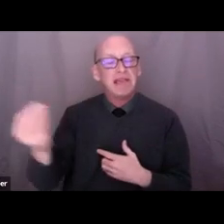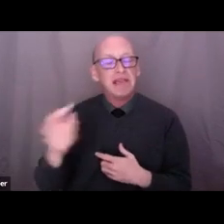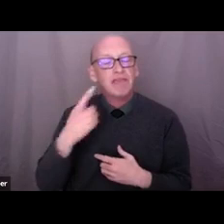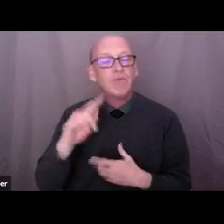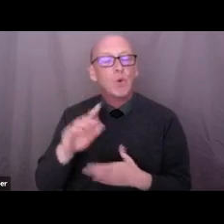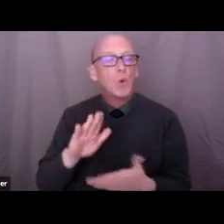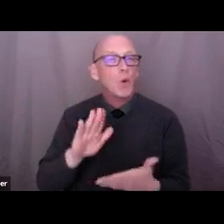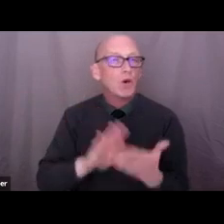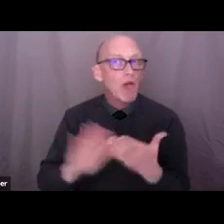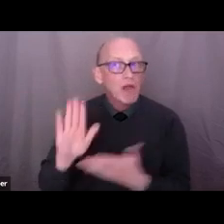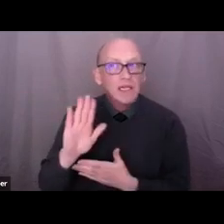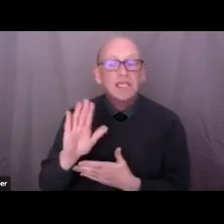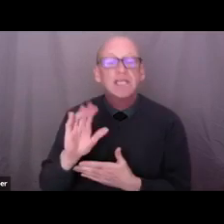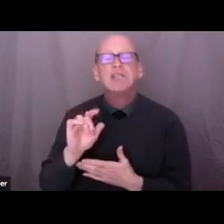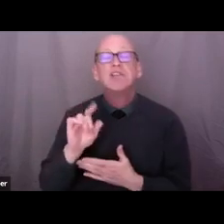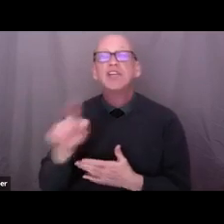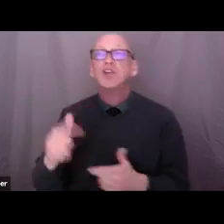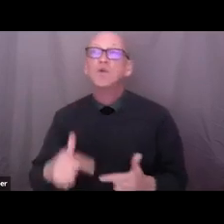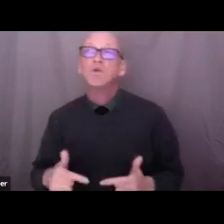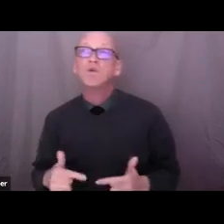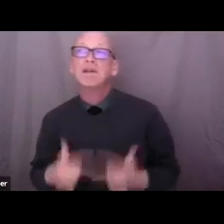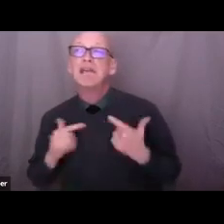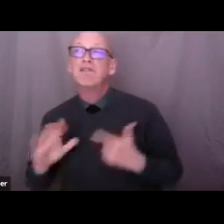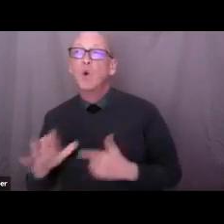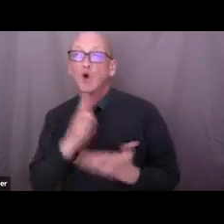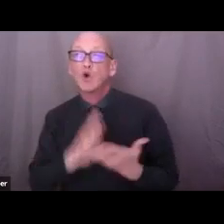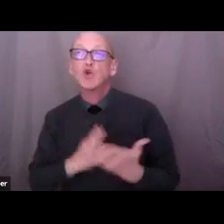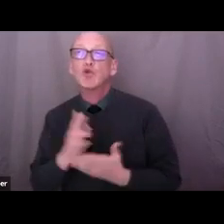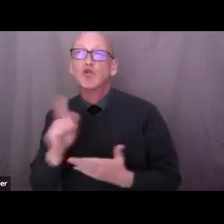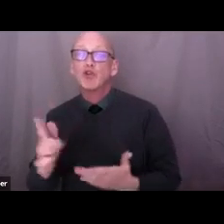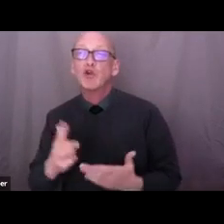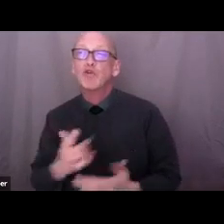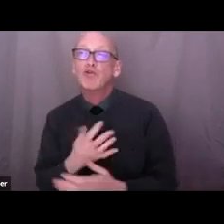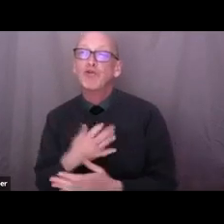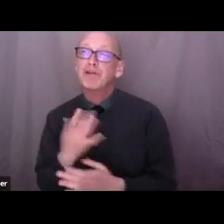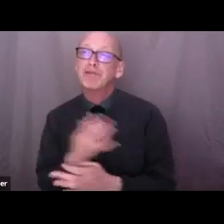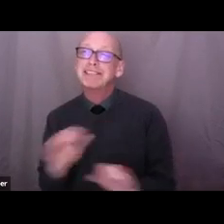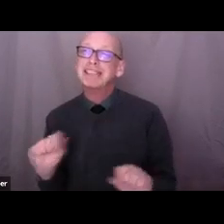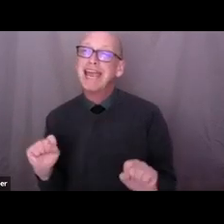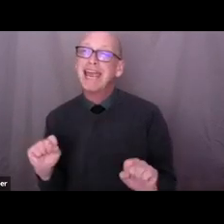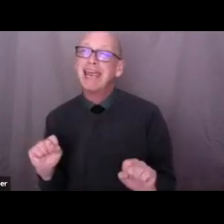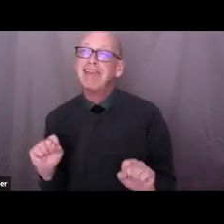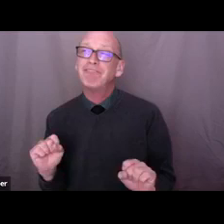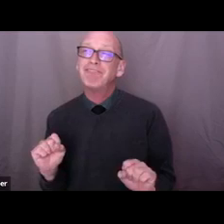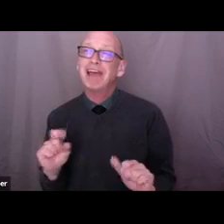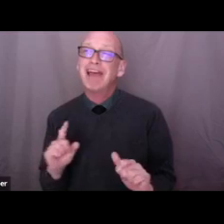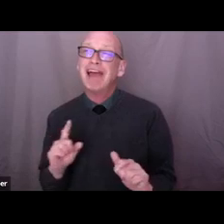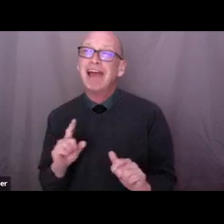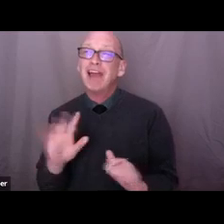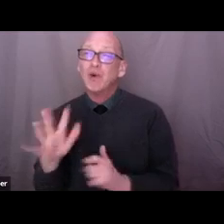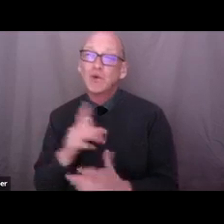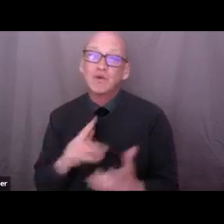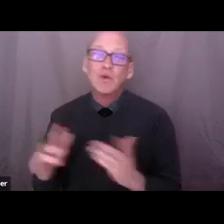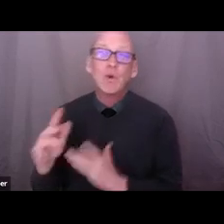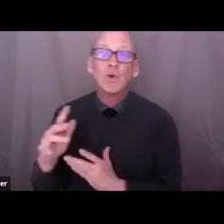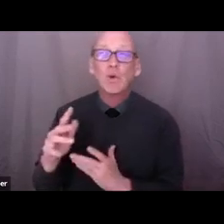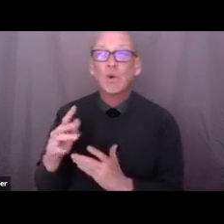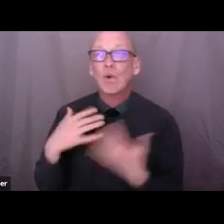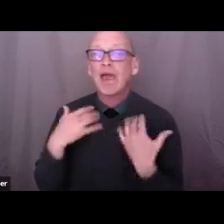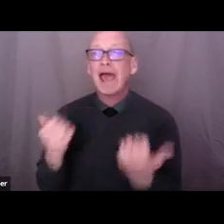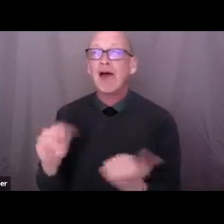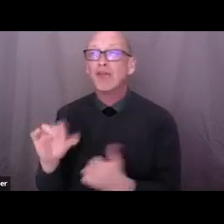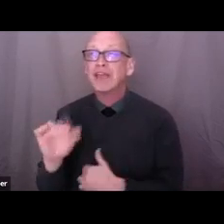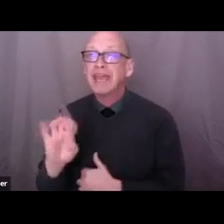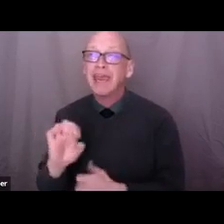you're living your truth and you feel safe and you're out and you're living your life, and having your social and healthcare needs met